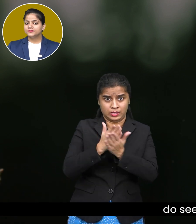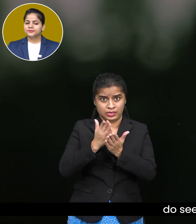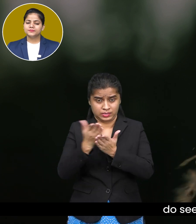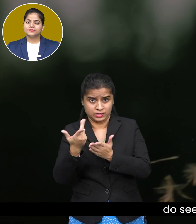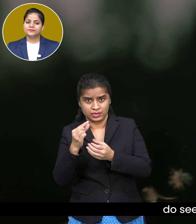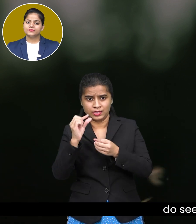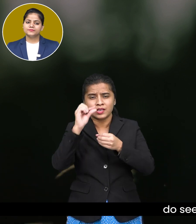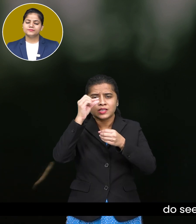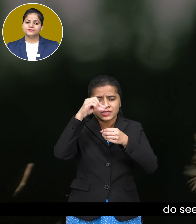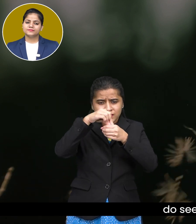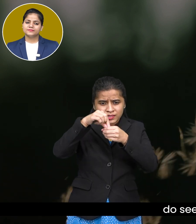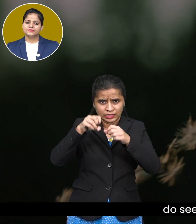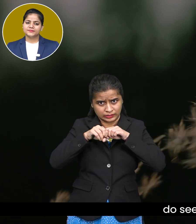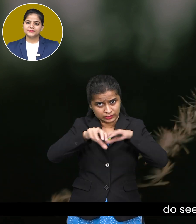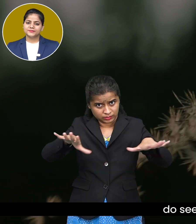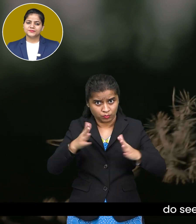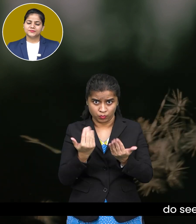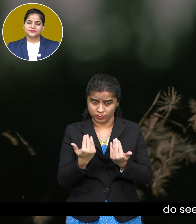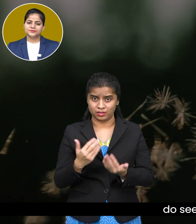scatter?